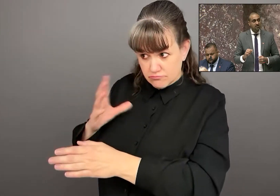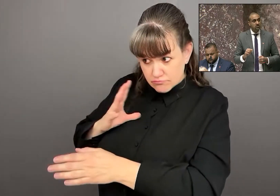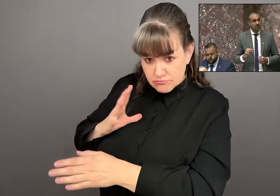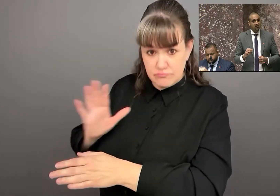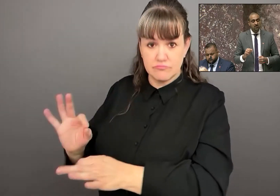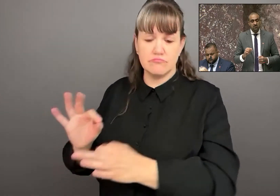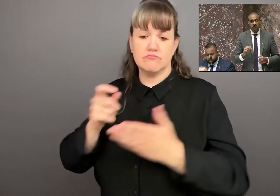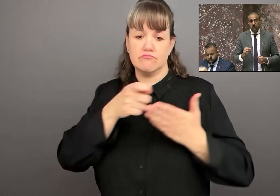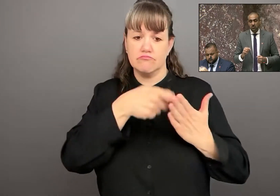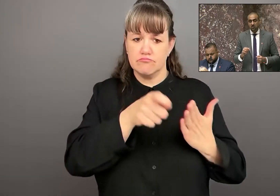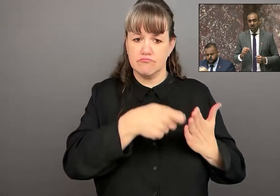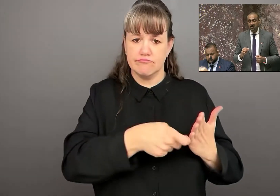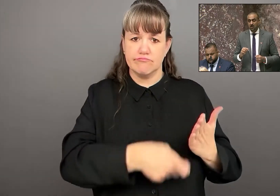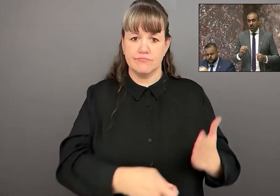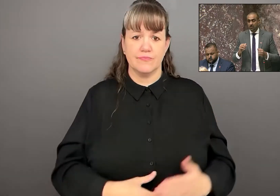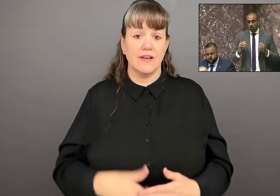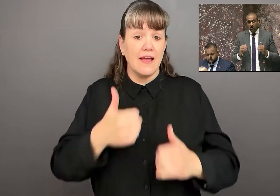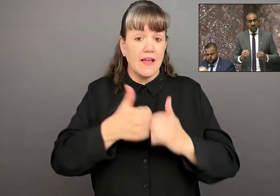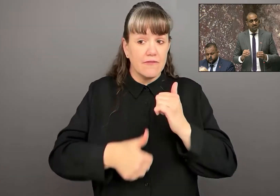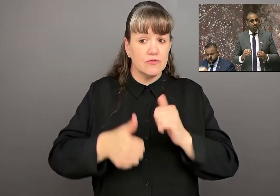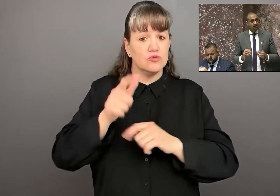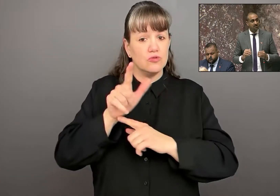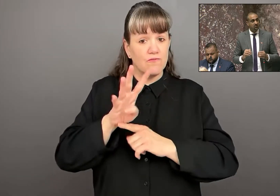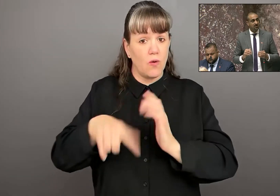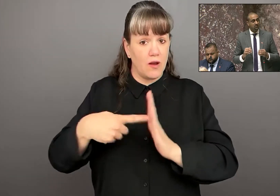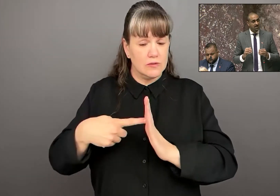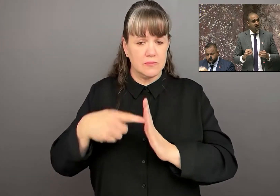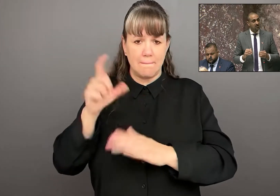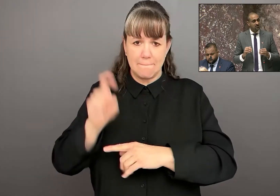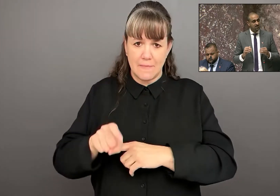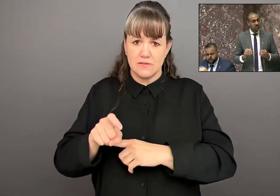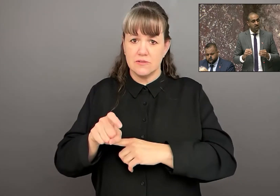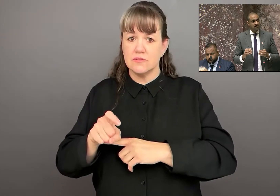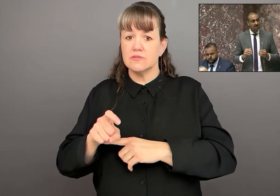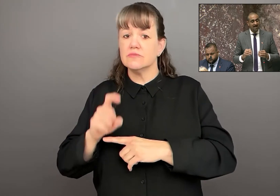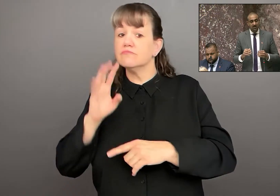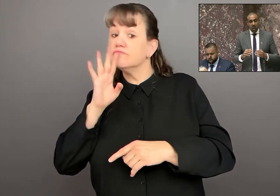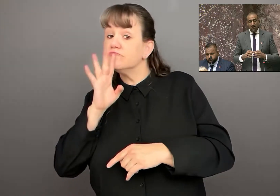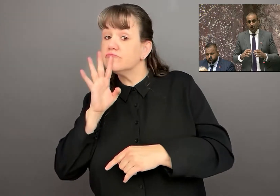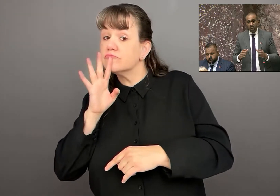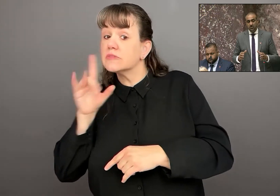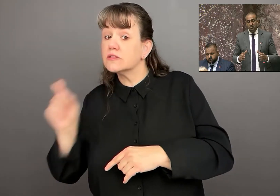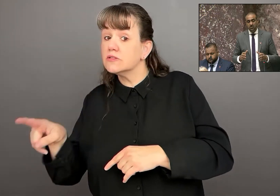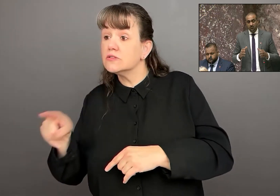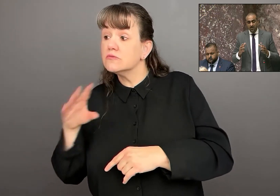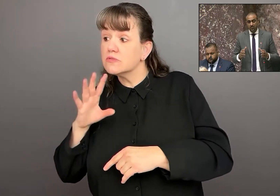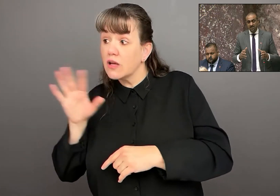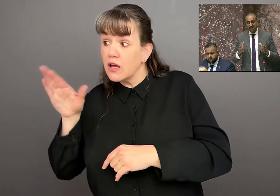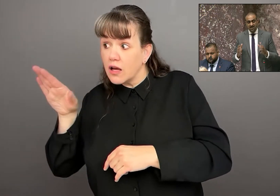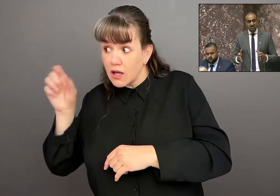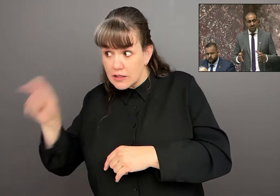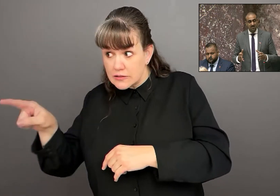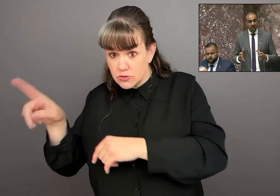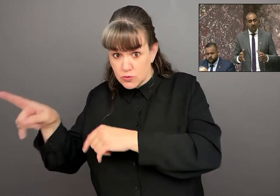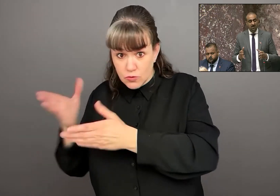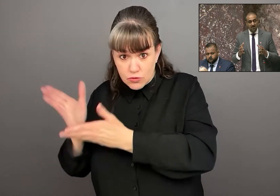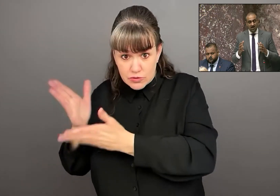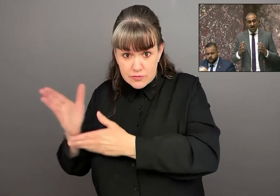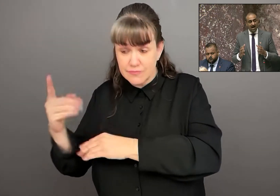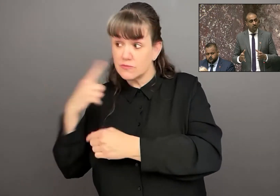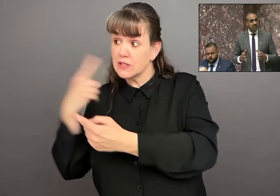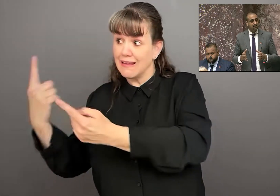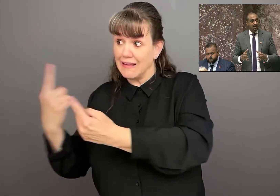we're trying to do here is to ensure that we lower the stigma around mental health and addiction and create opportunities for people to get into